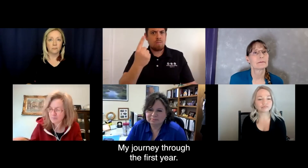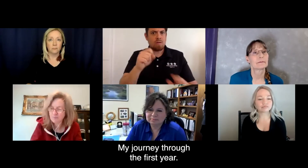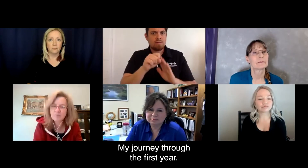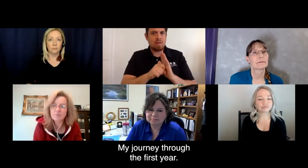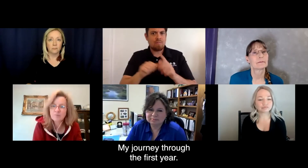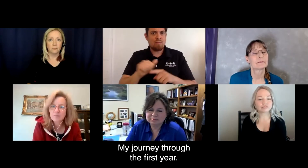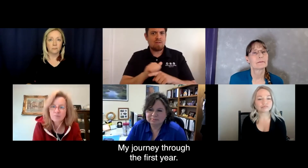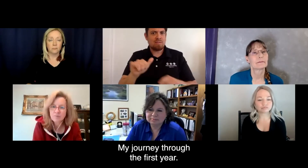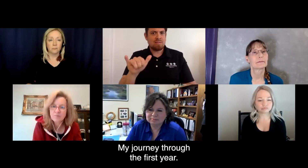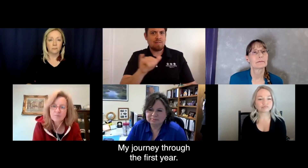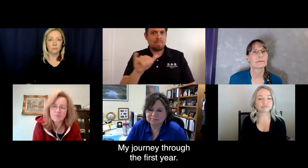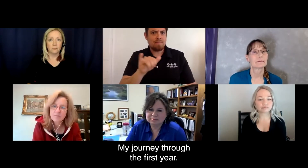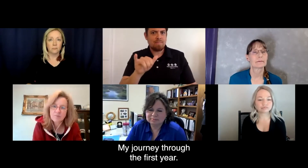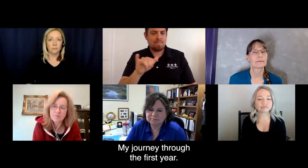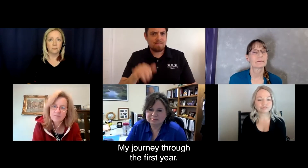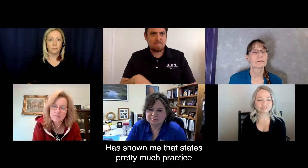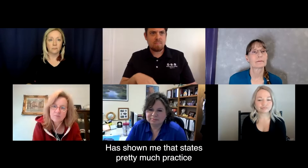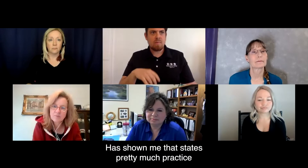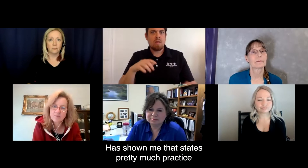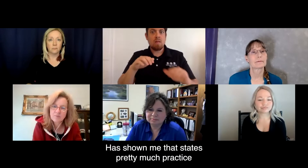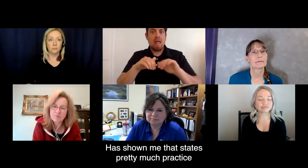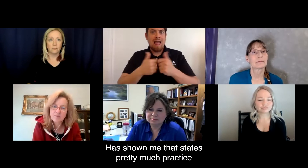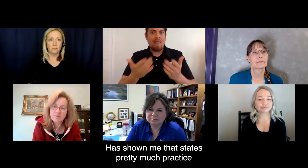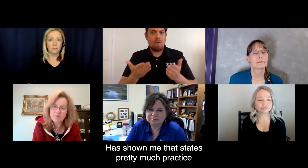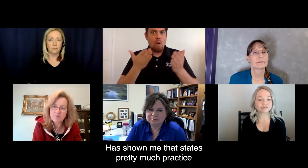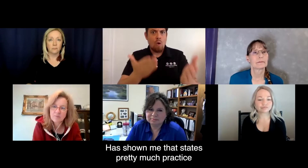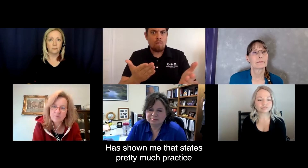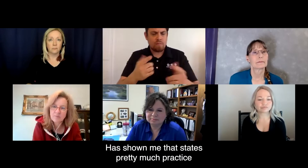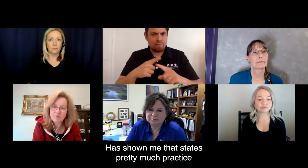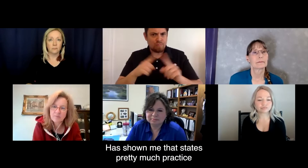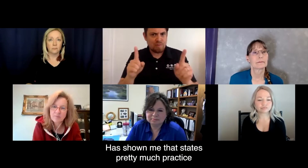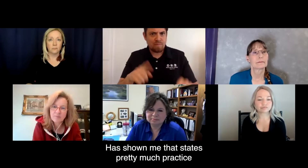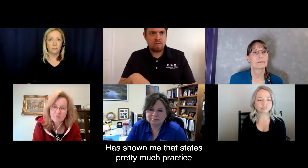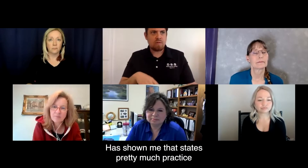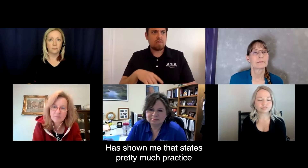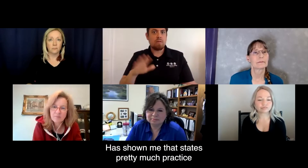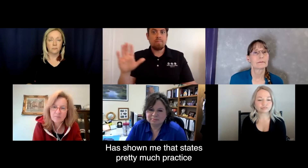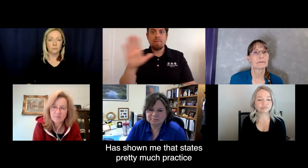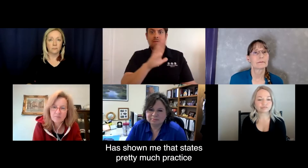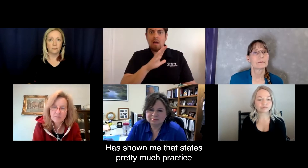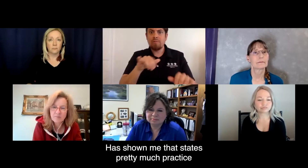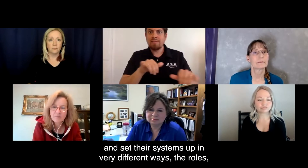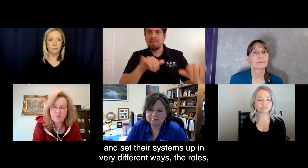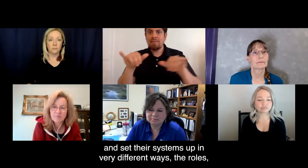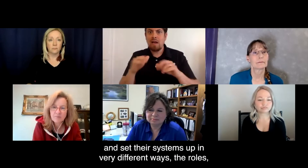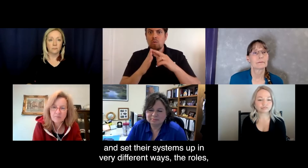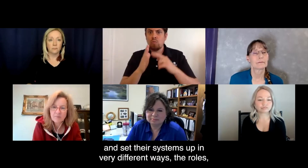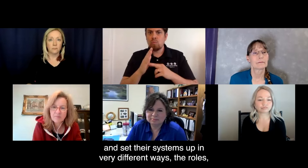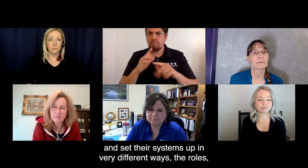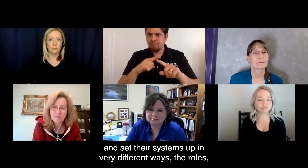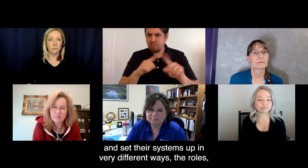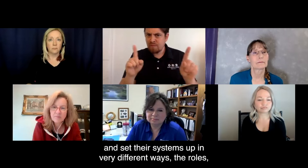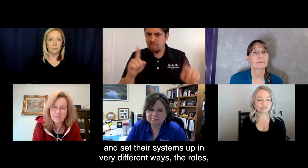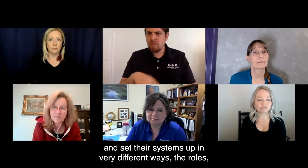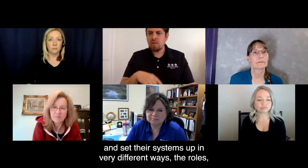My journey through the first year has shown me that states pretty much practice and set